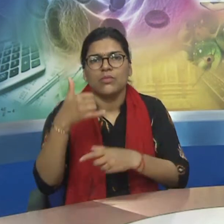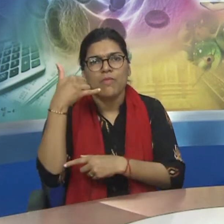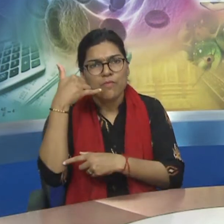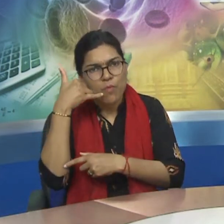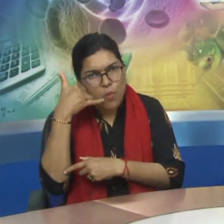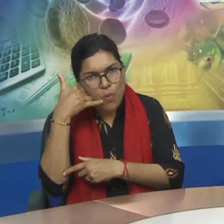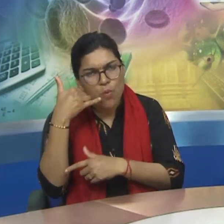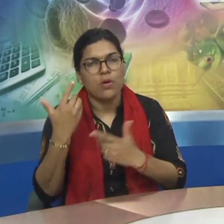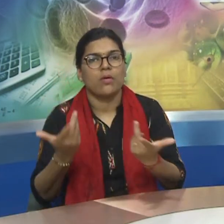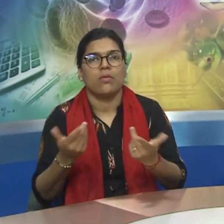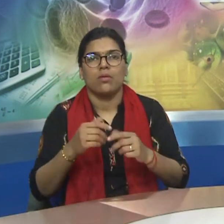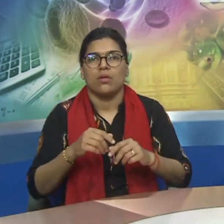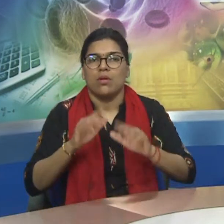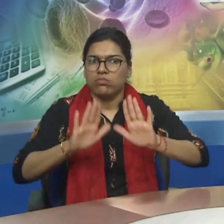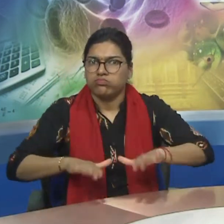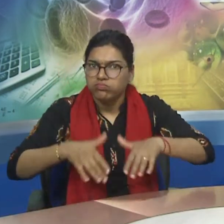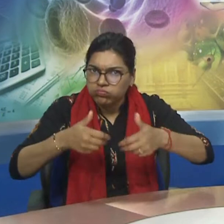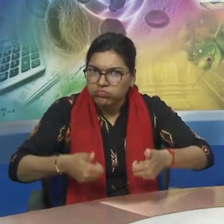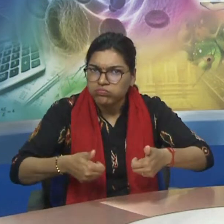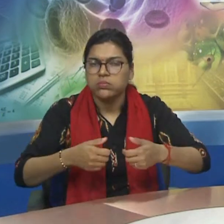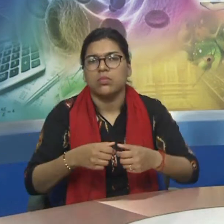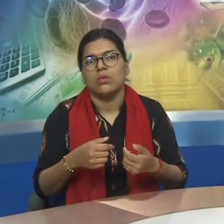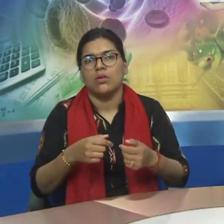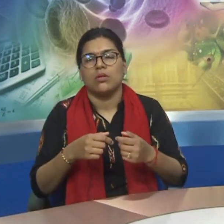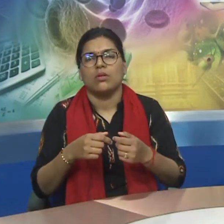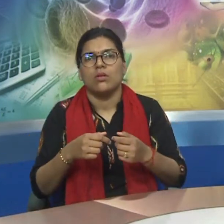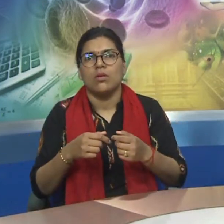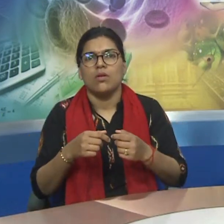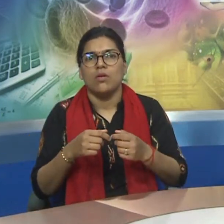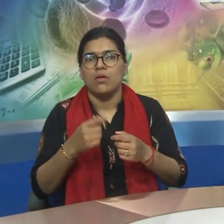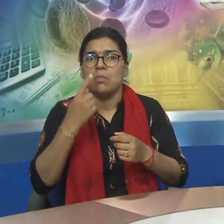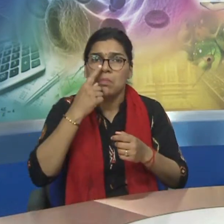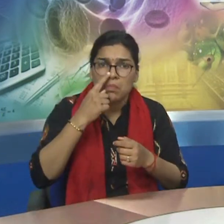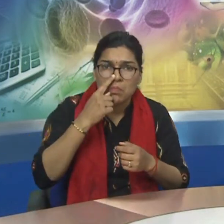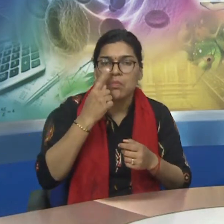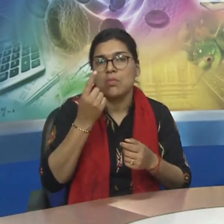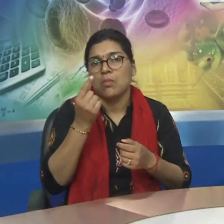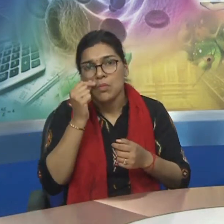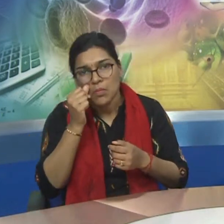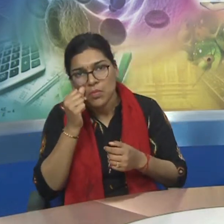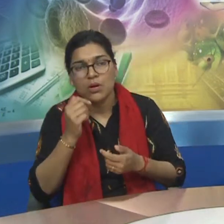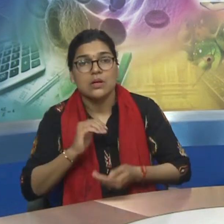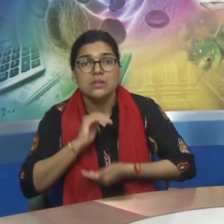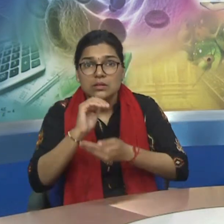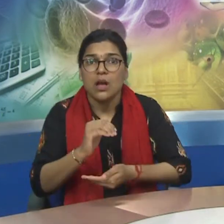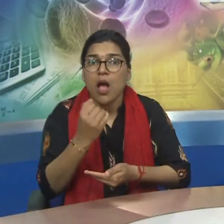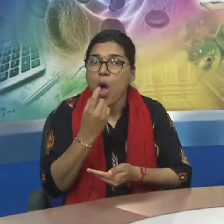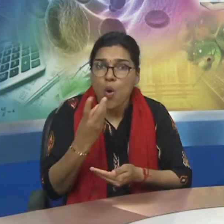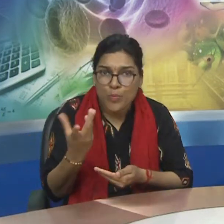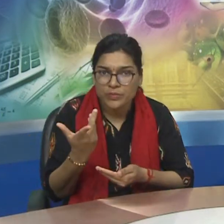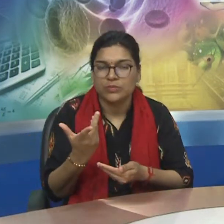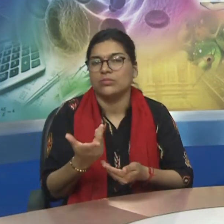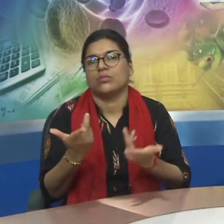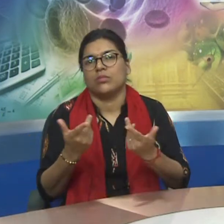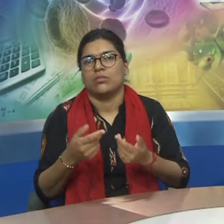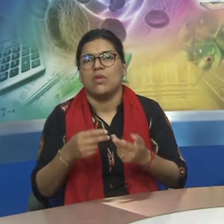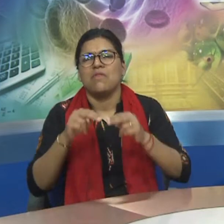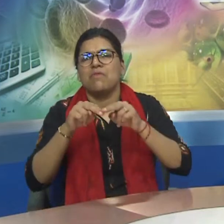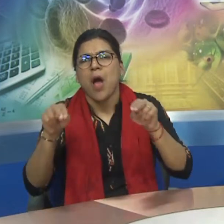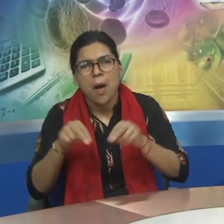use it for any row, any column. For example, if you have some contact details you have written in any row,